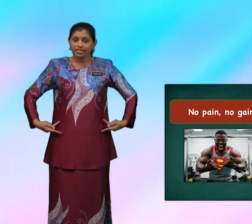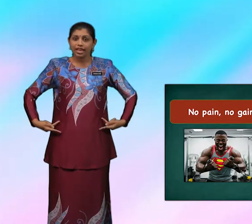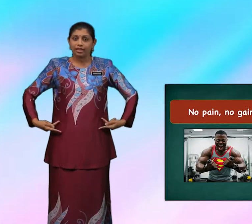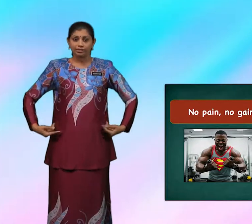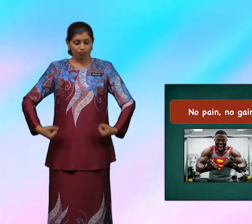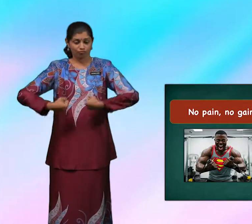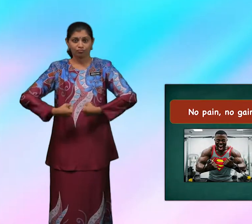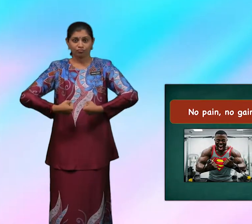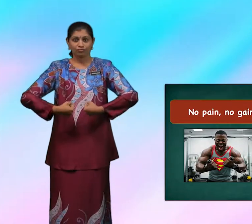physique.